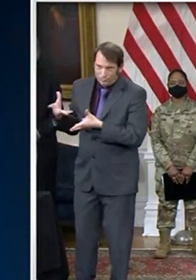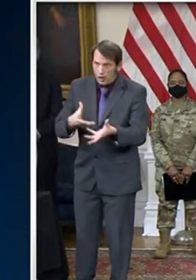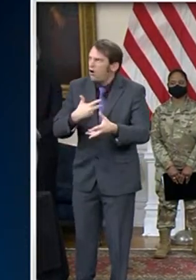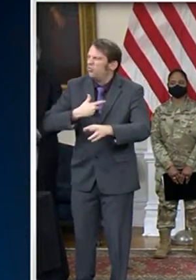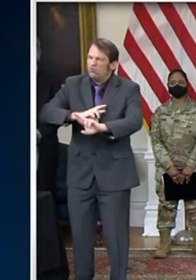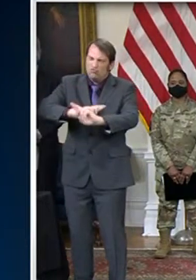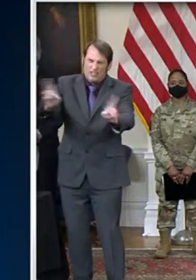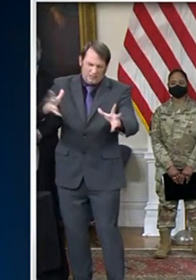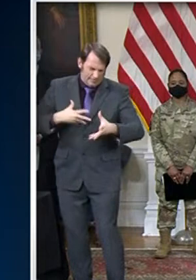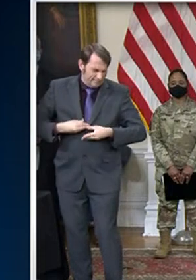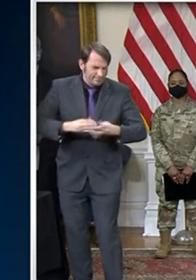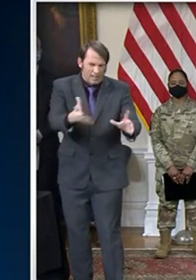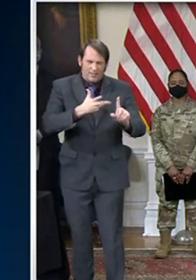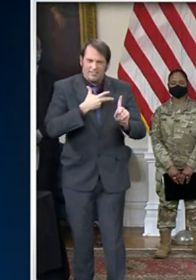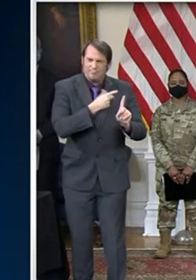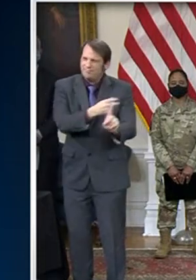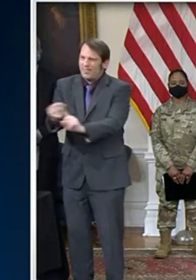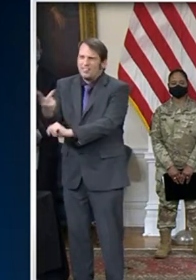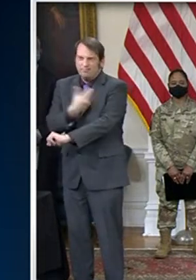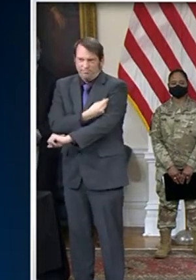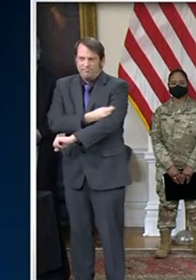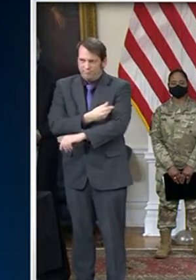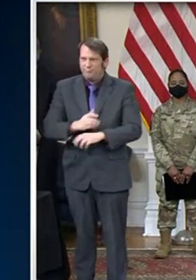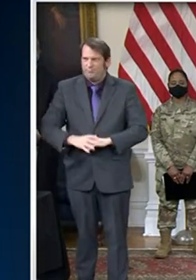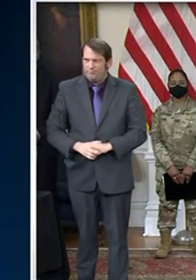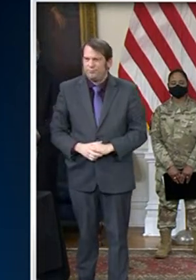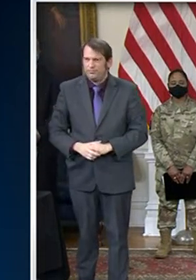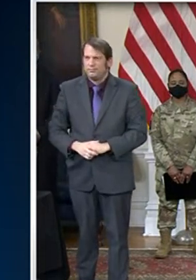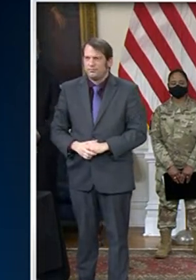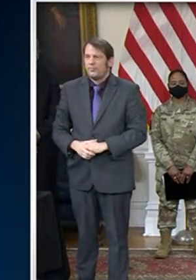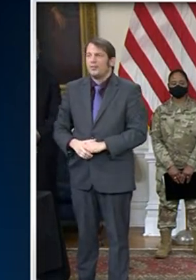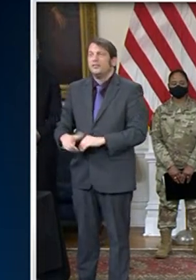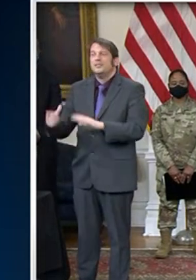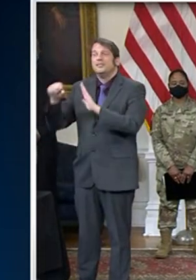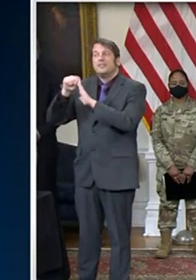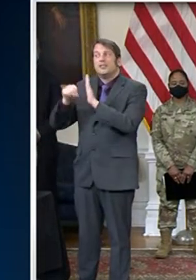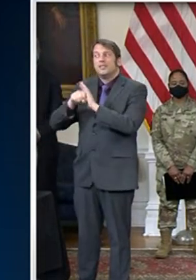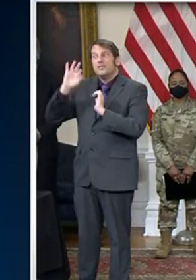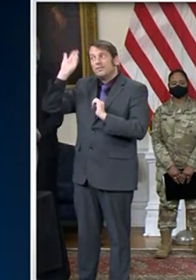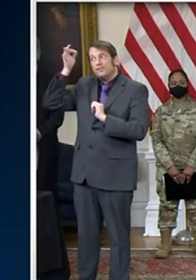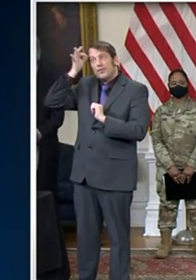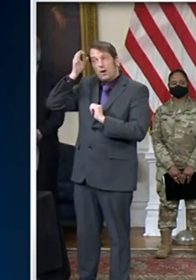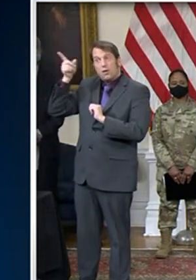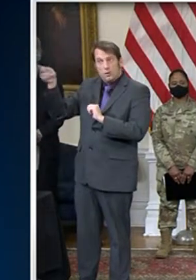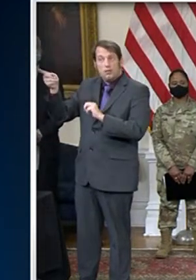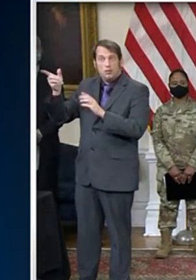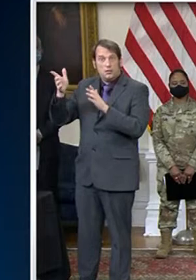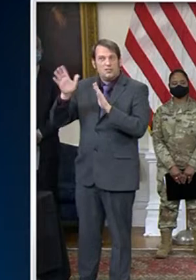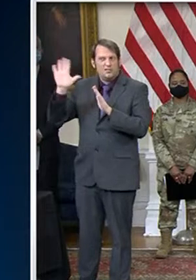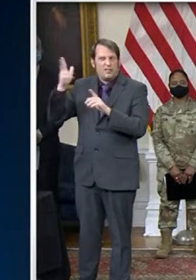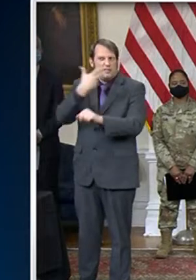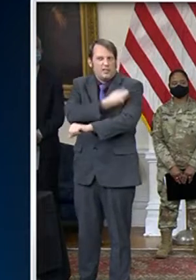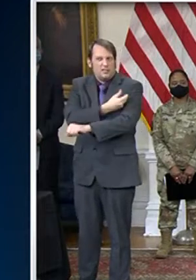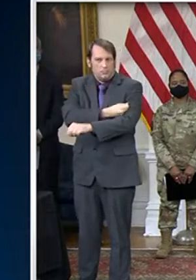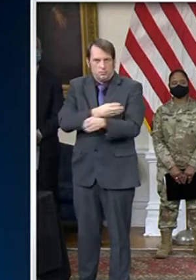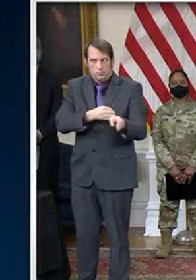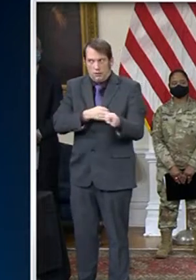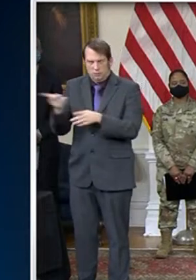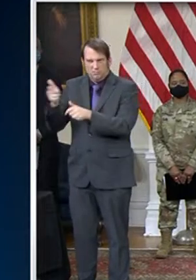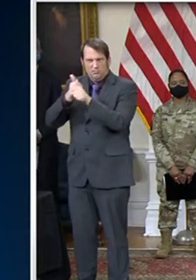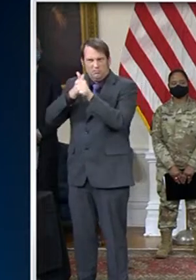Following both the federal and state vaccination plans, we are continuing to broaden the distribution